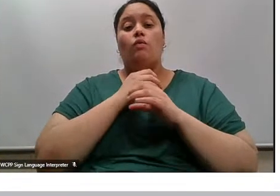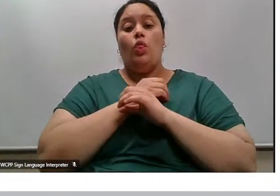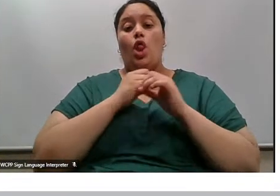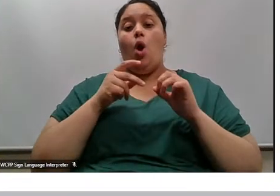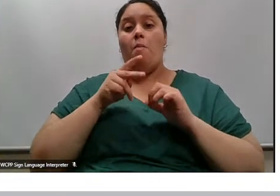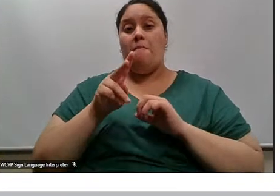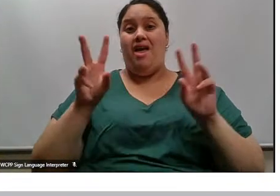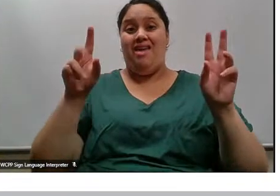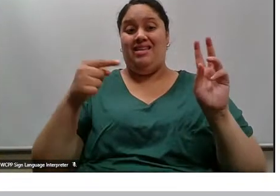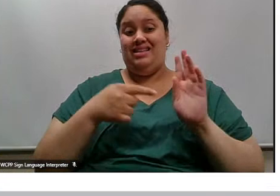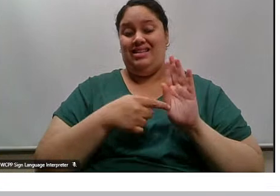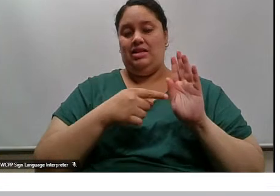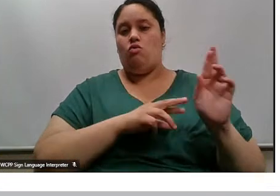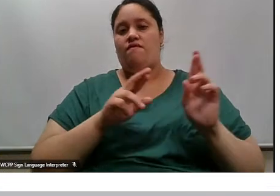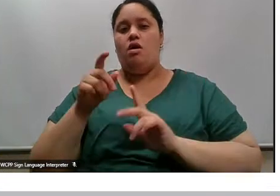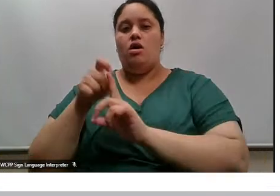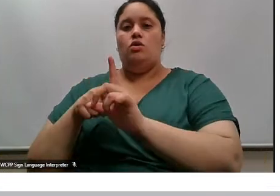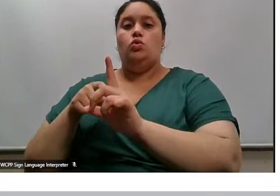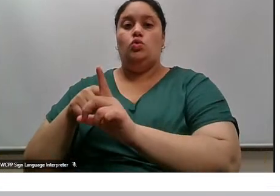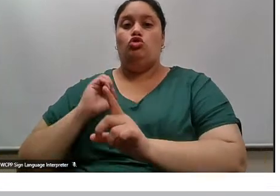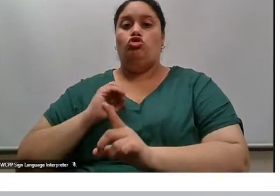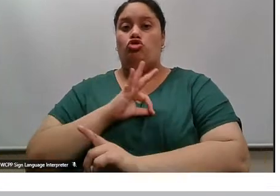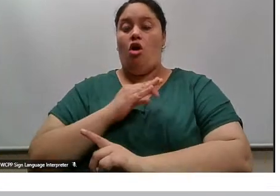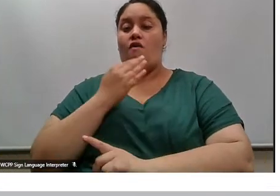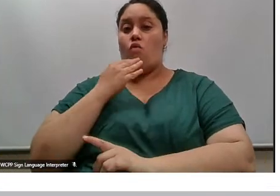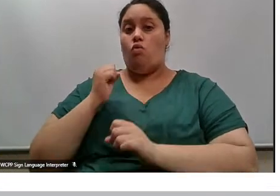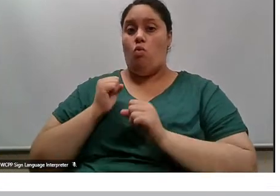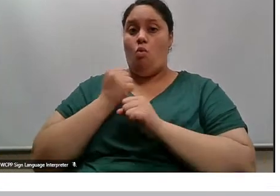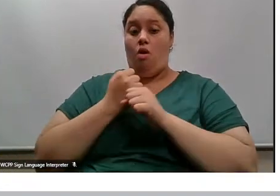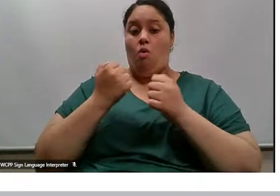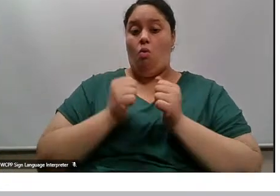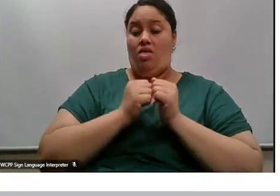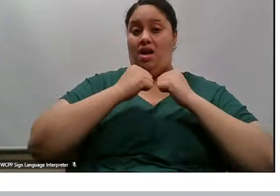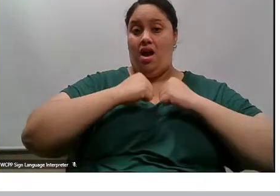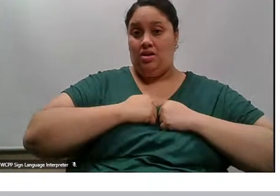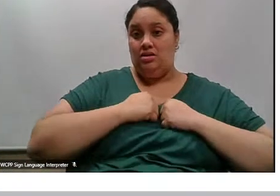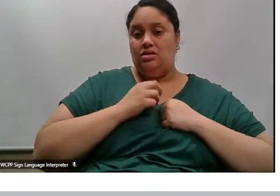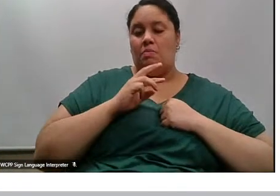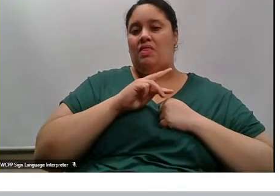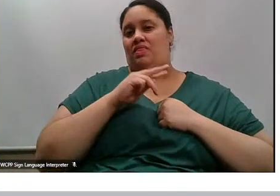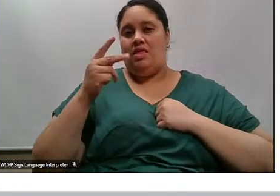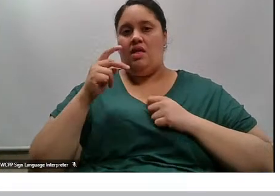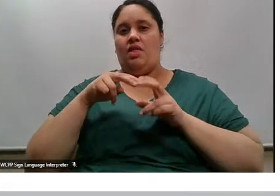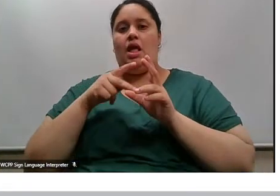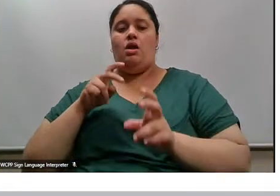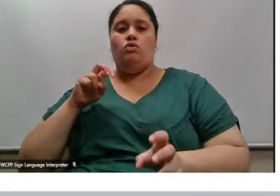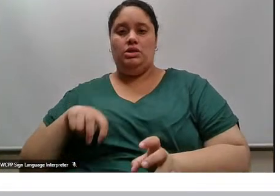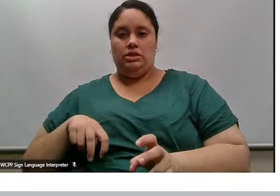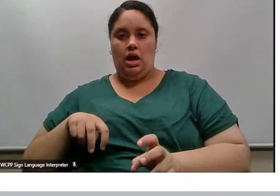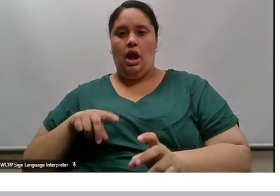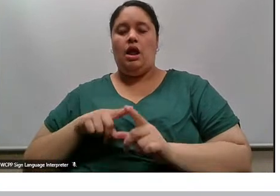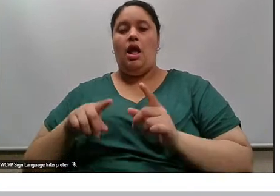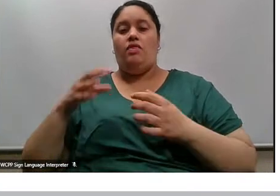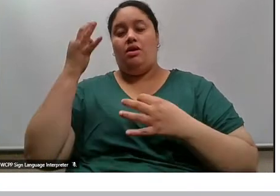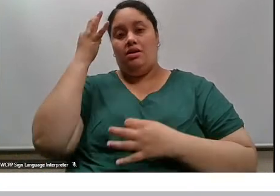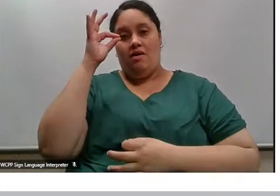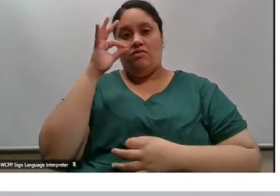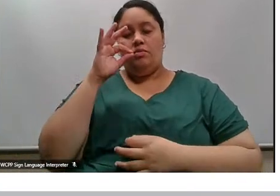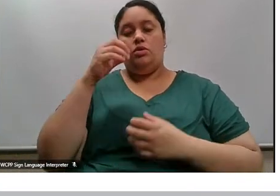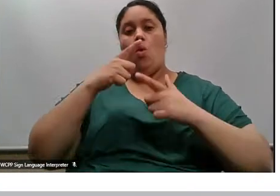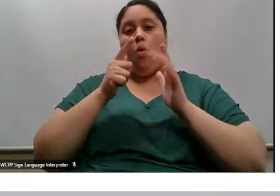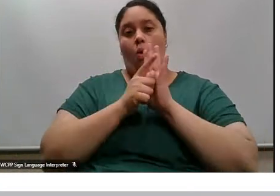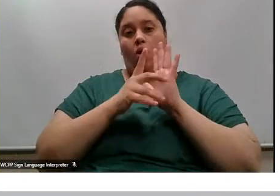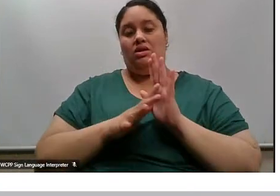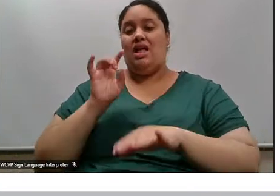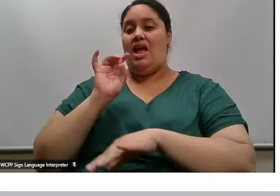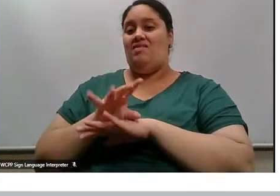to employees that were in our employ, but then subsequently left, and the state attorney's office